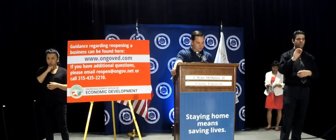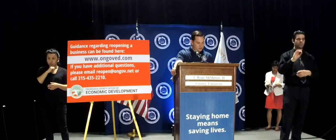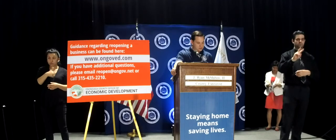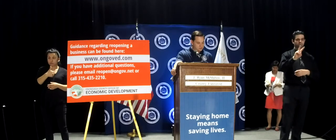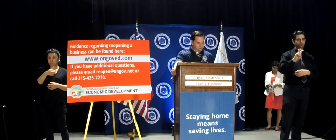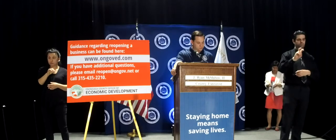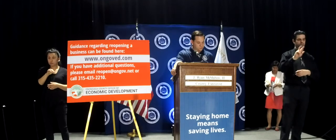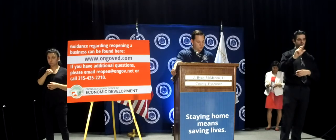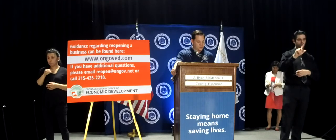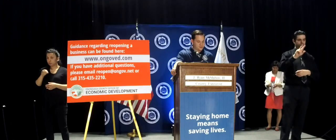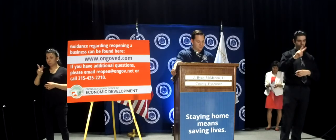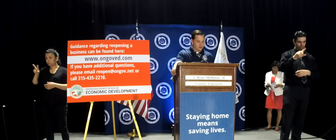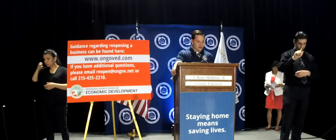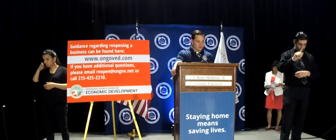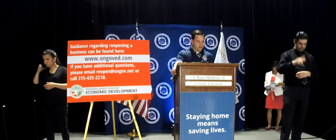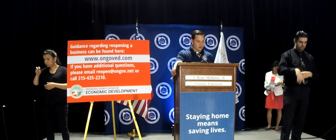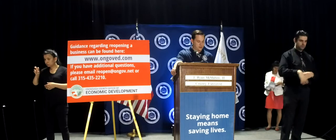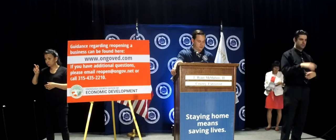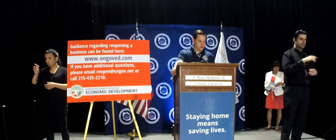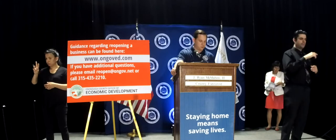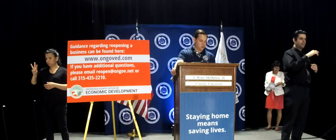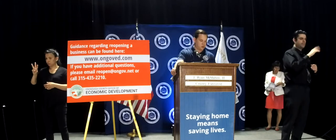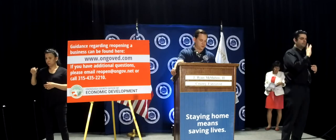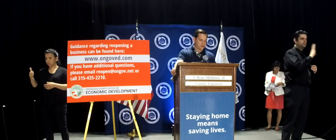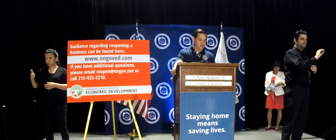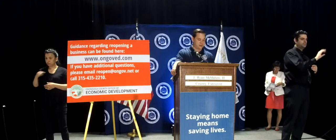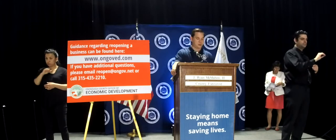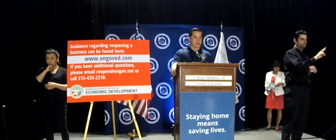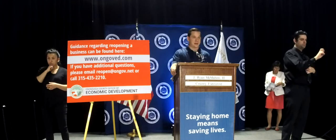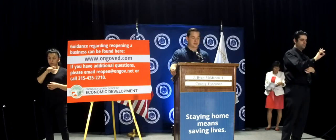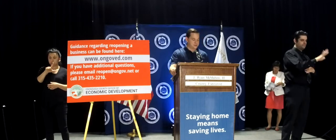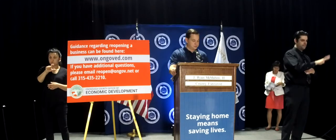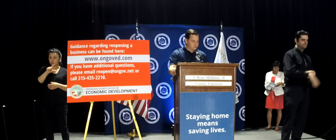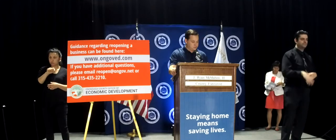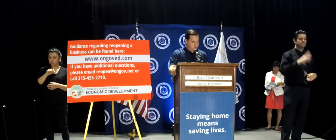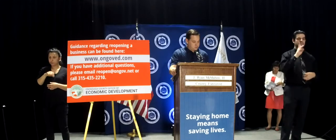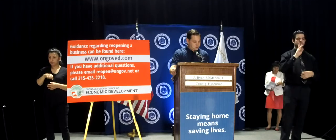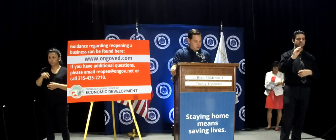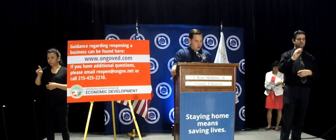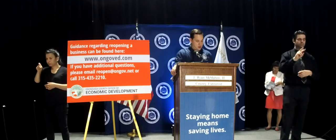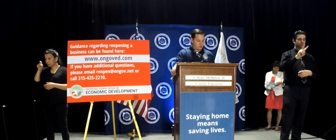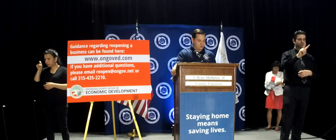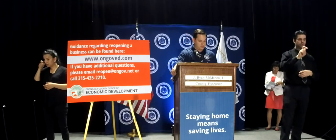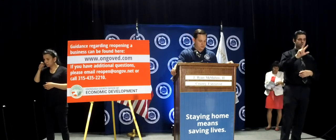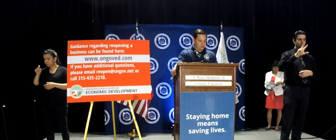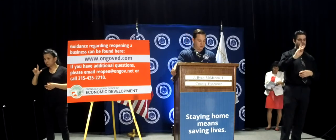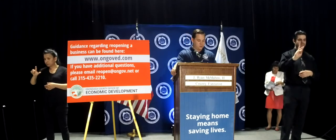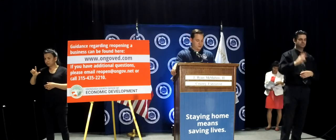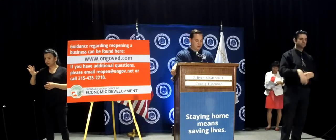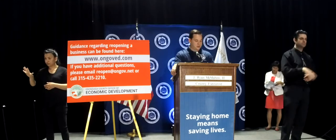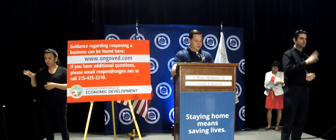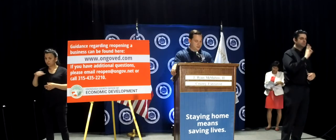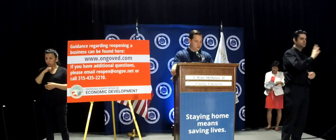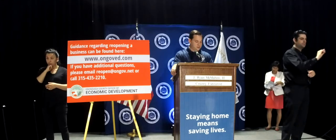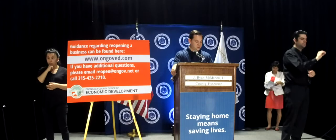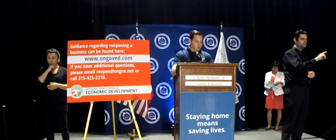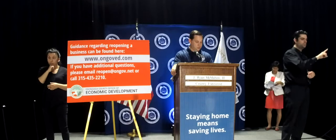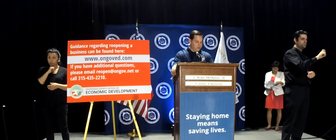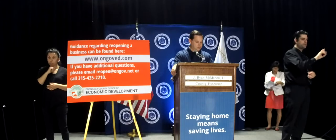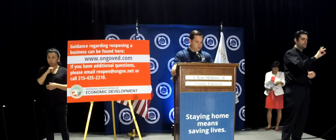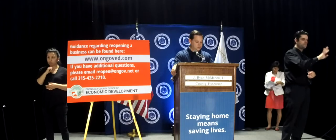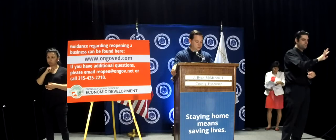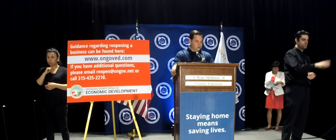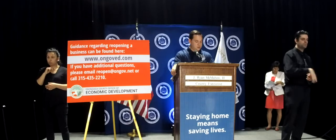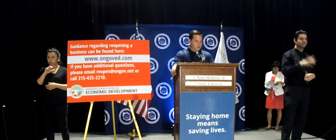their 70s, 179 in their 80s, and 110 in their 90s. City of Syracuse, 976